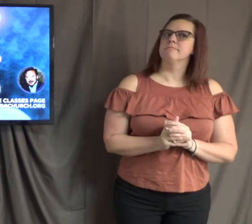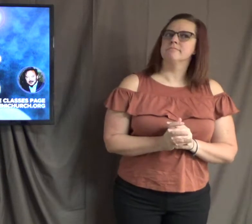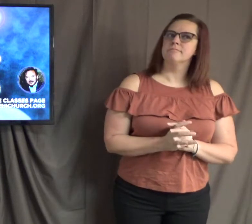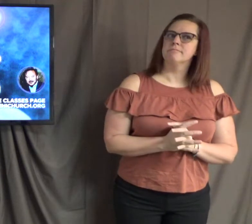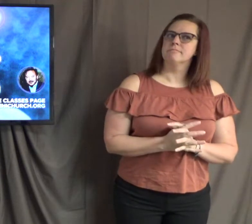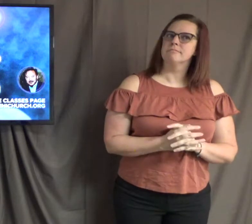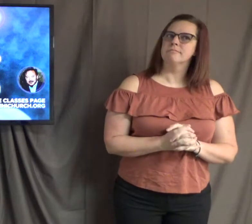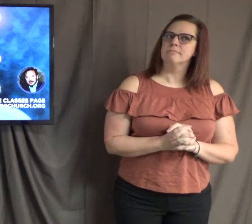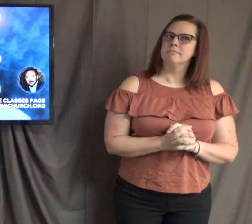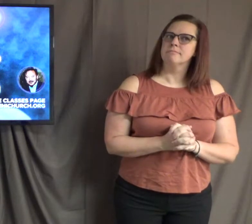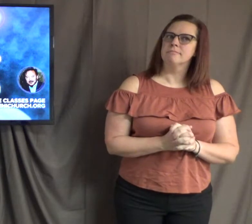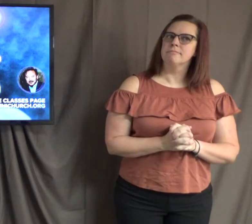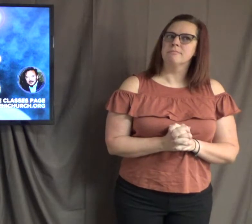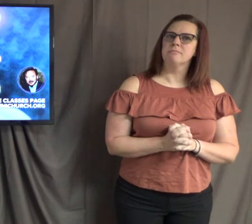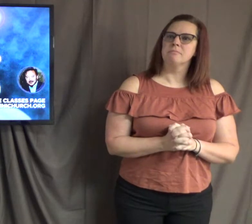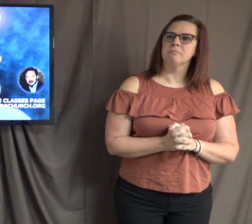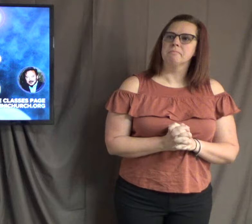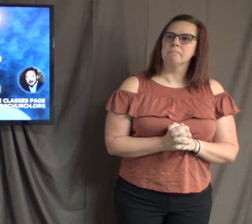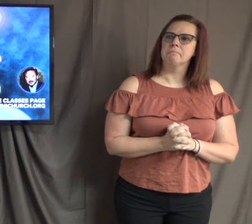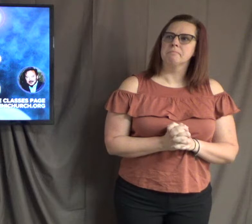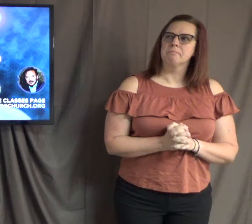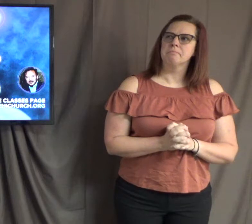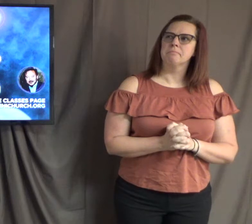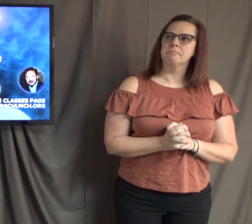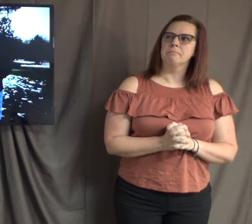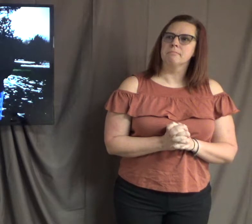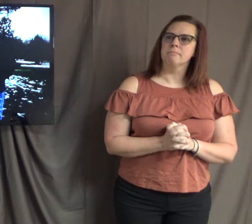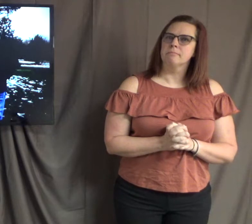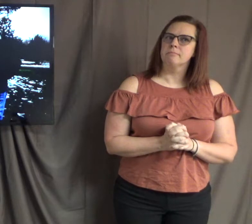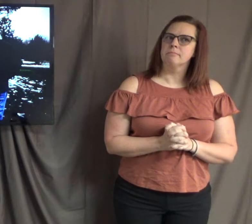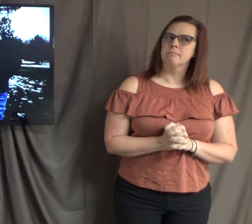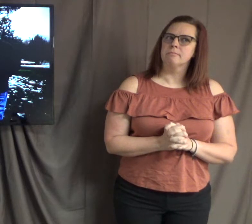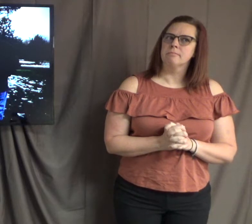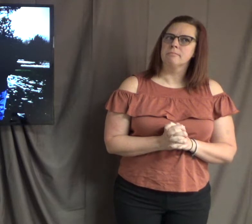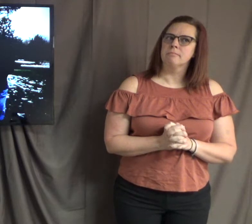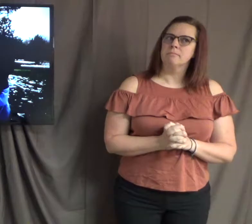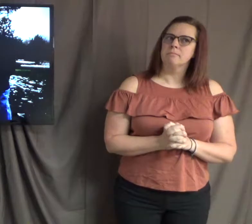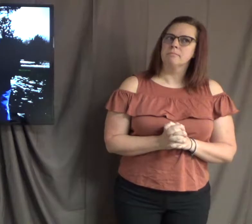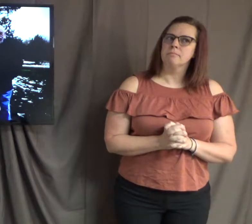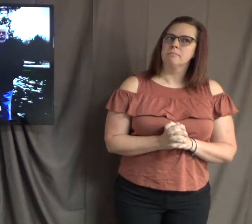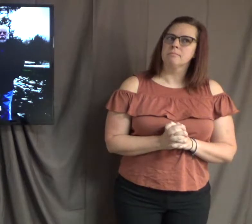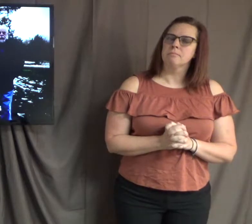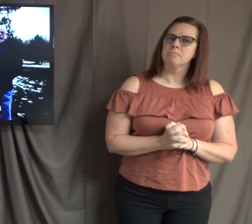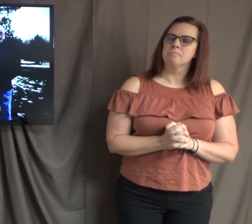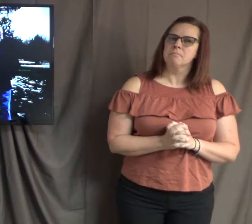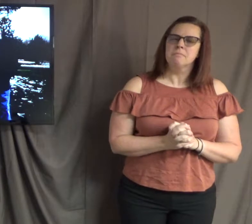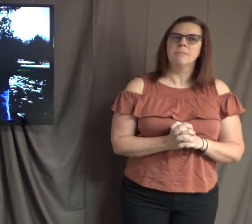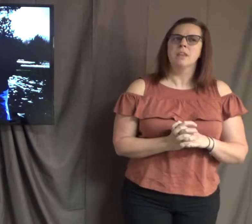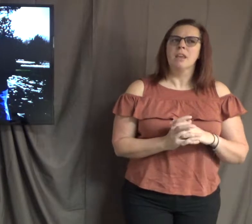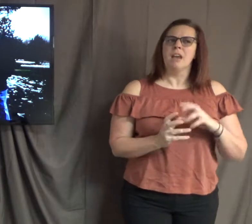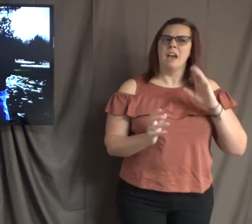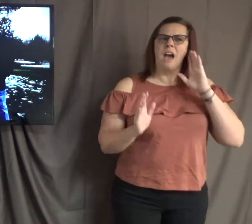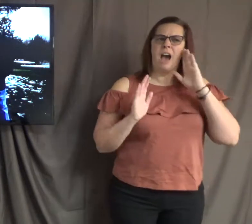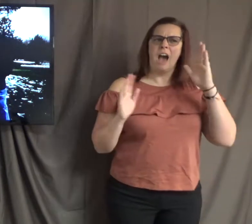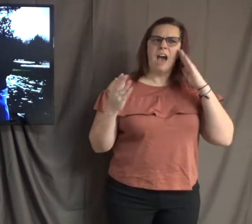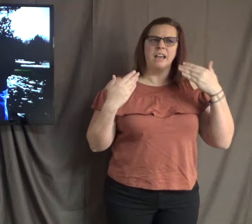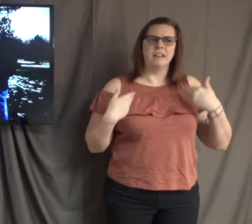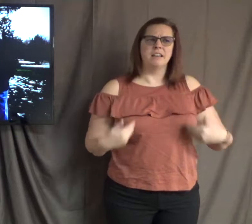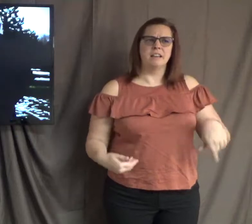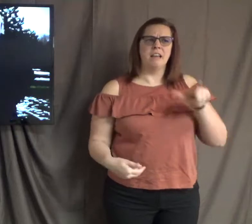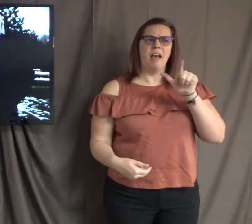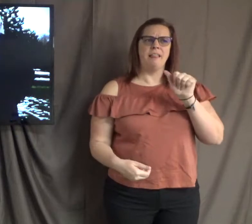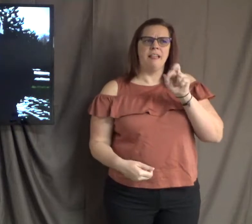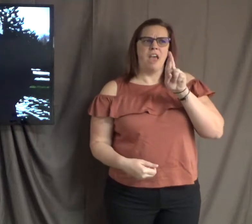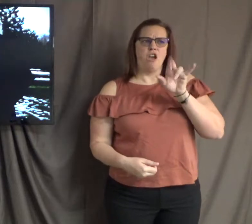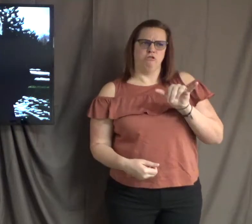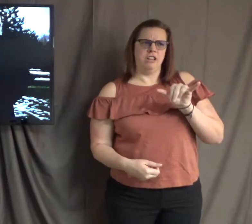of the founder of the Science of Mind, Dr. Ernest Holmes. Hi, this is Chris Katzenmeier, and I'm Larry Katzenmeier.